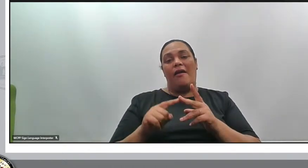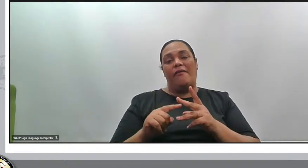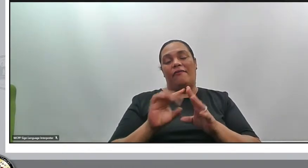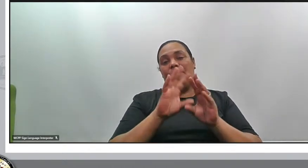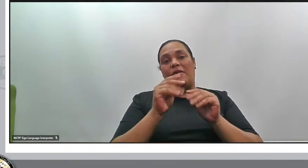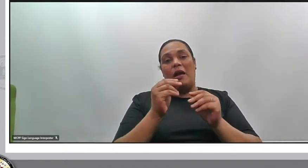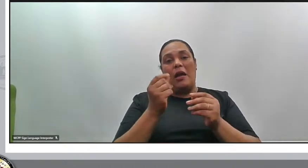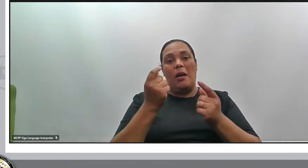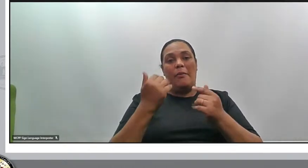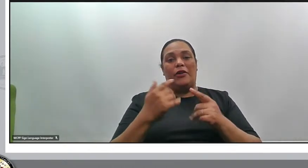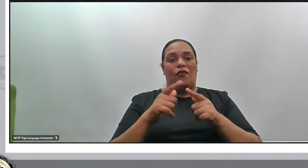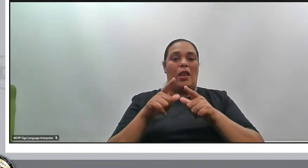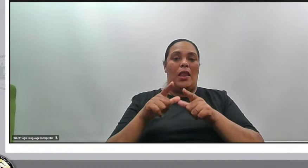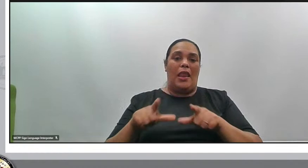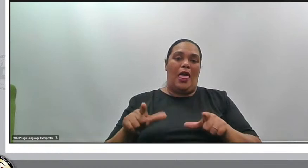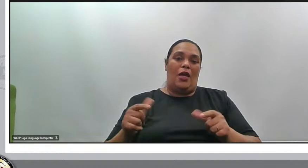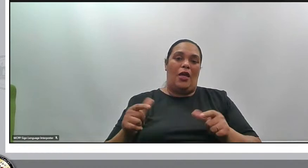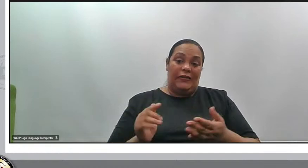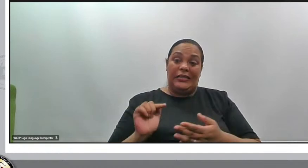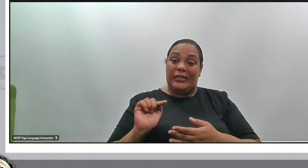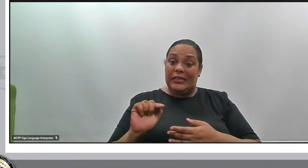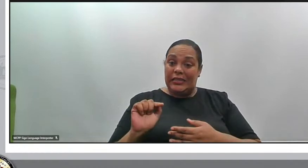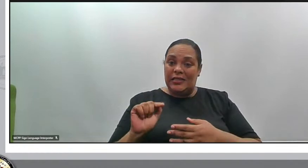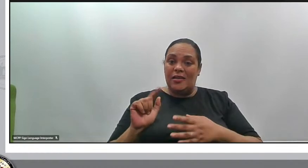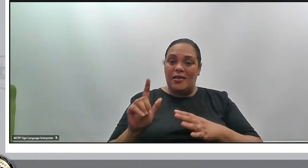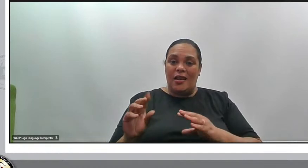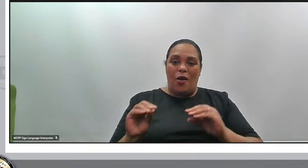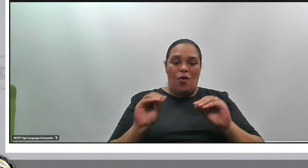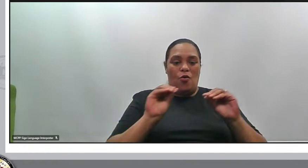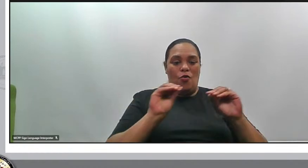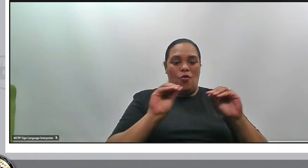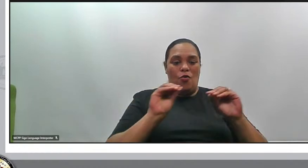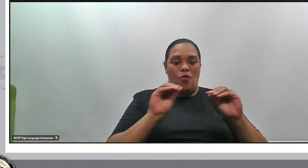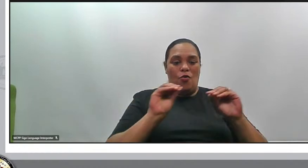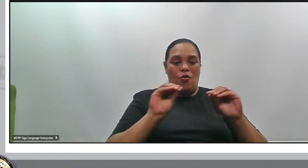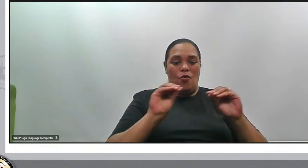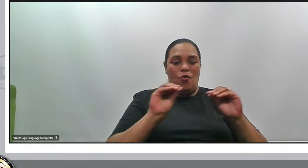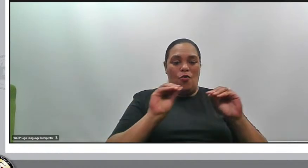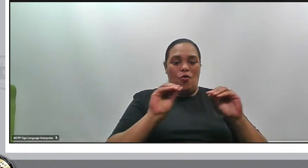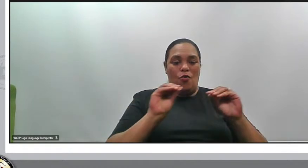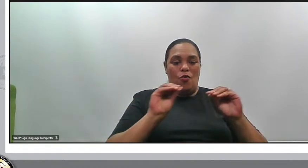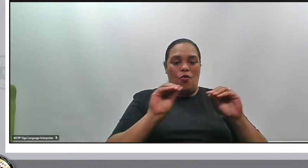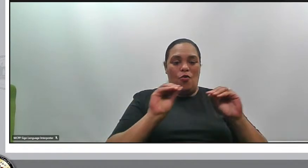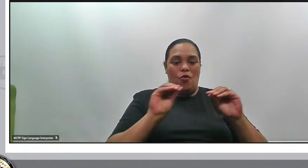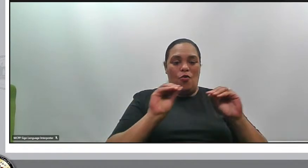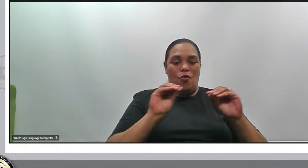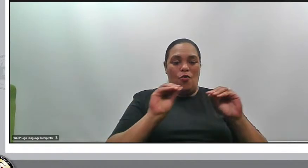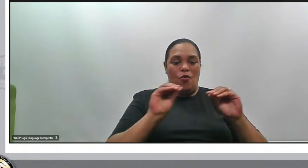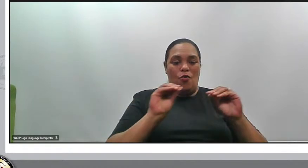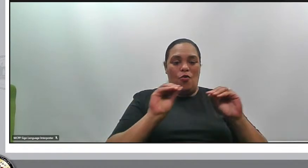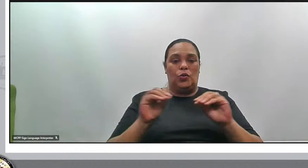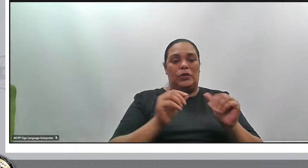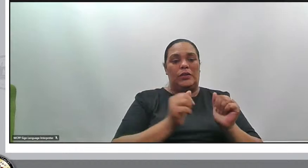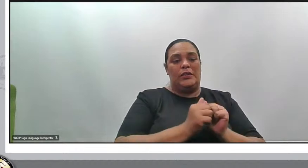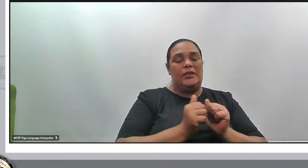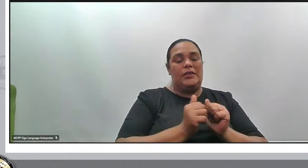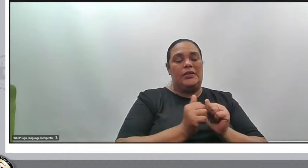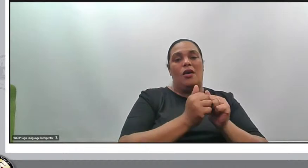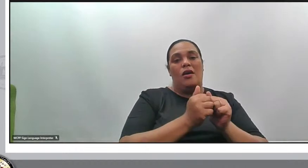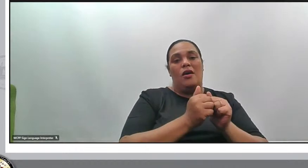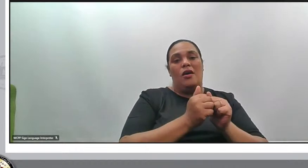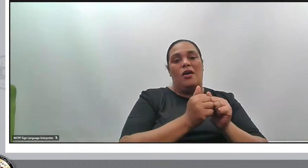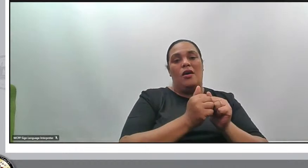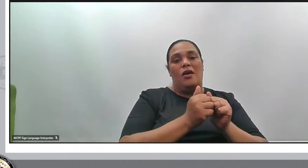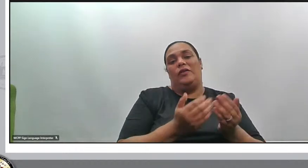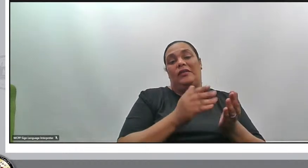for language services that has now moved over from institutional enablement to stakeholder management and communication